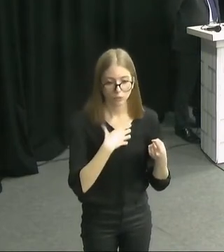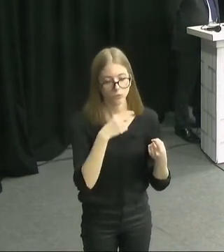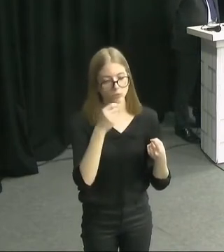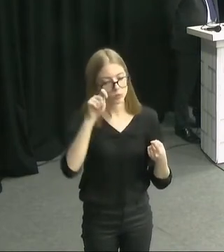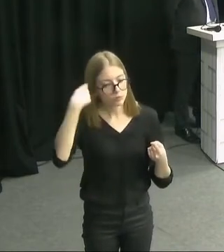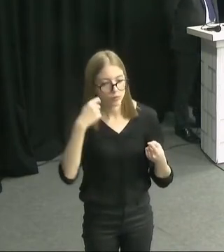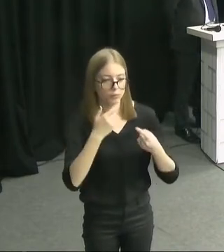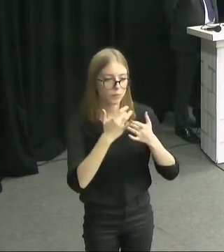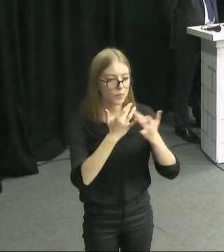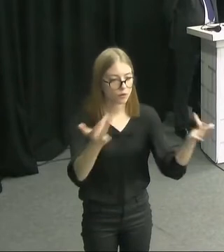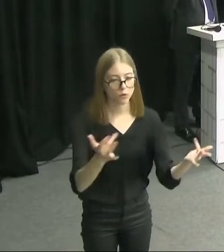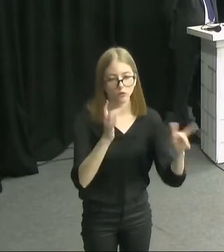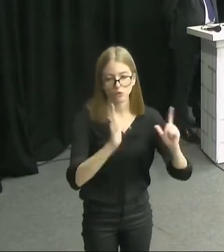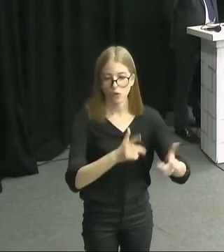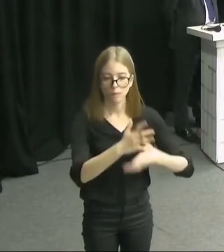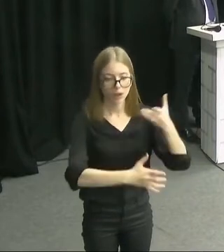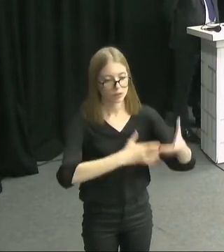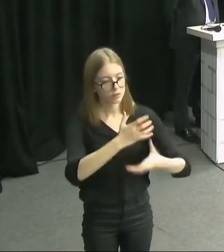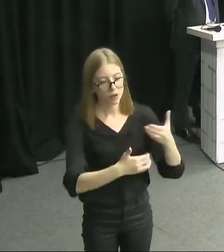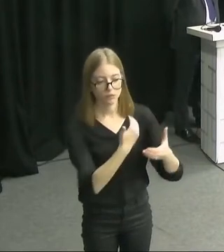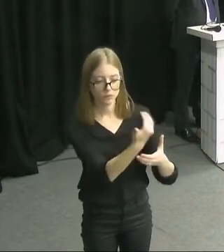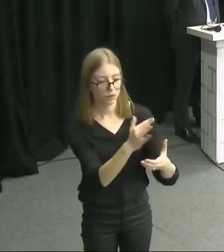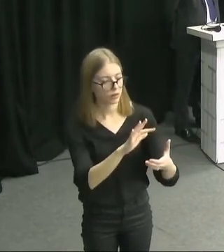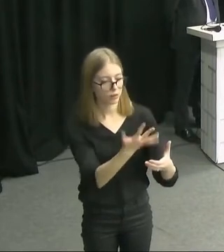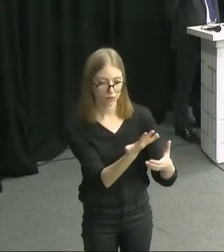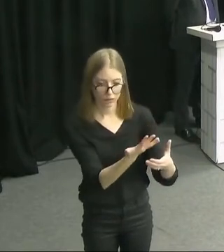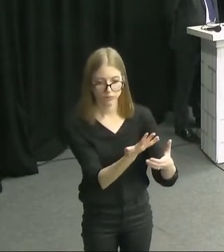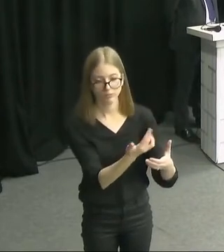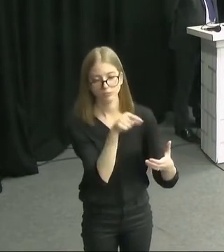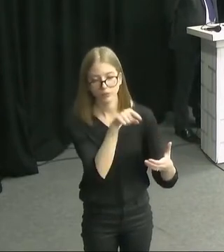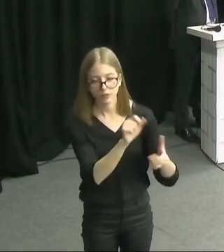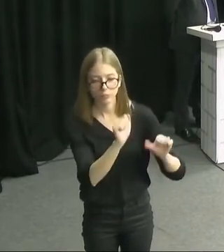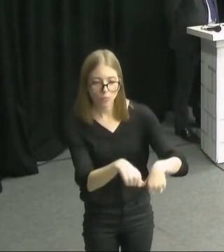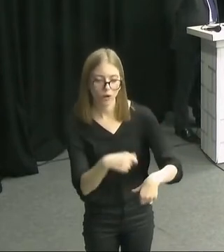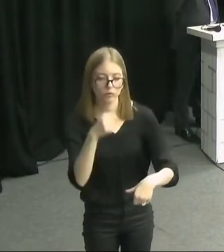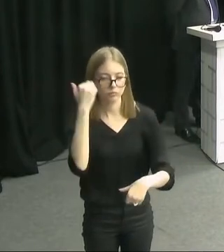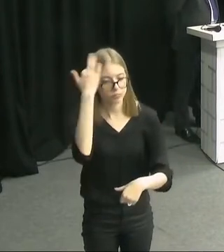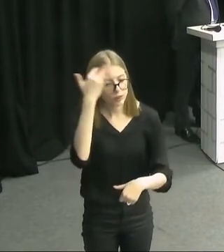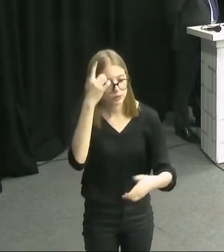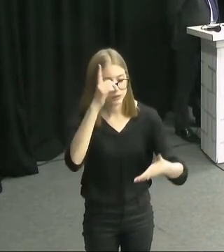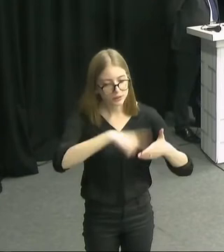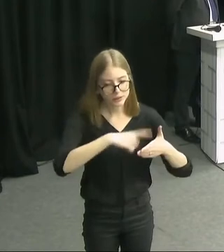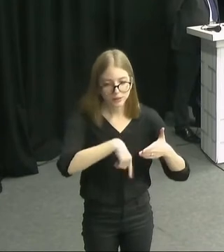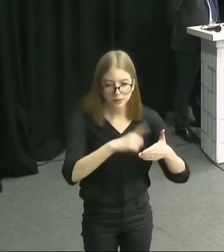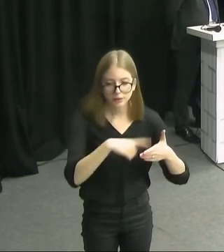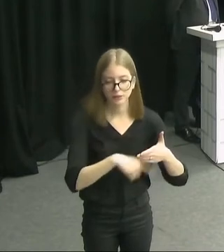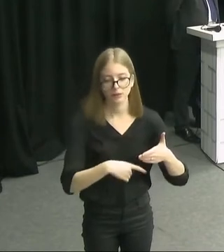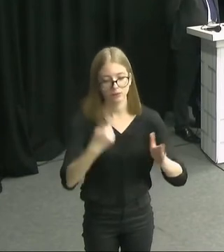about the world, and the student should develop his critical thinking